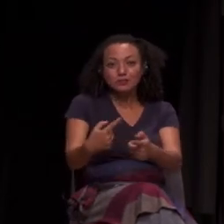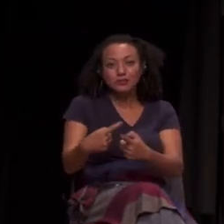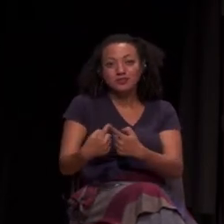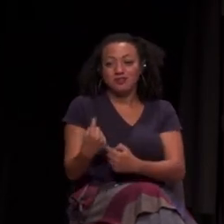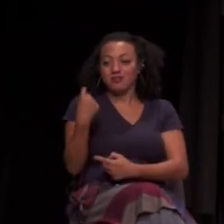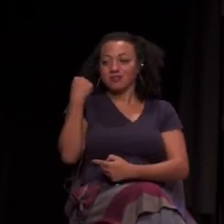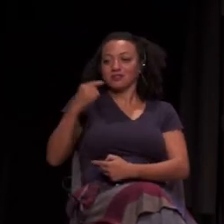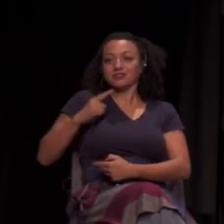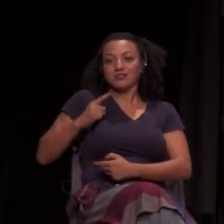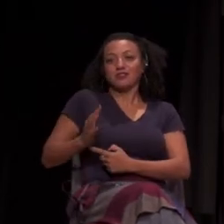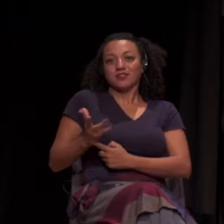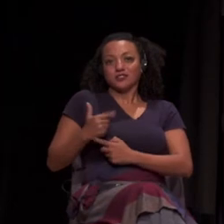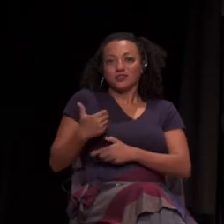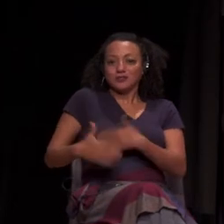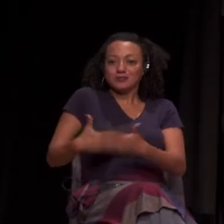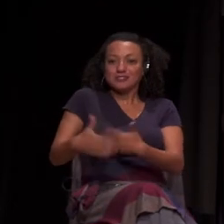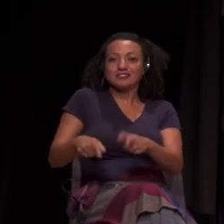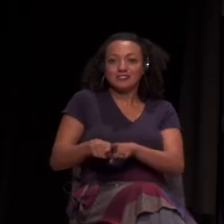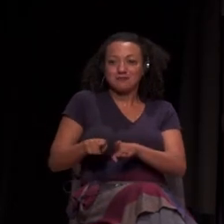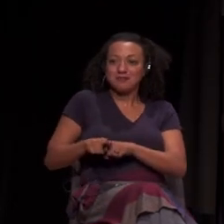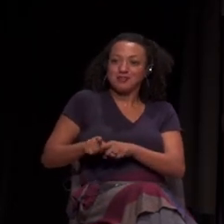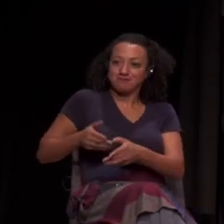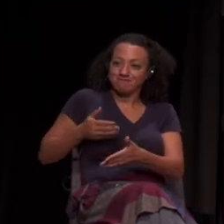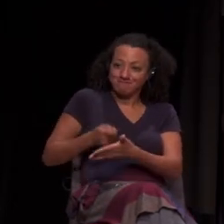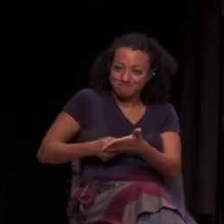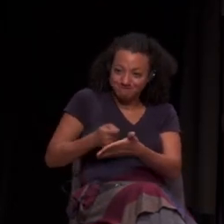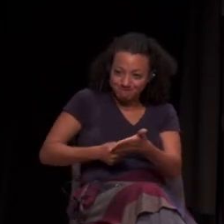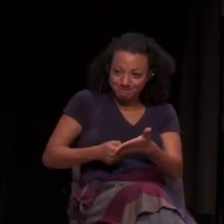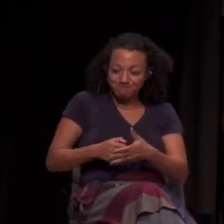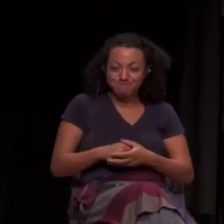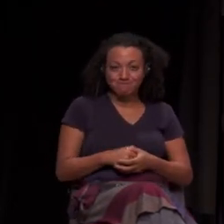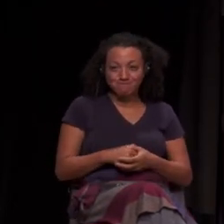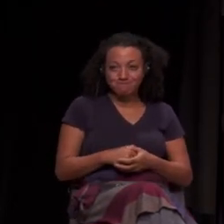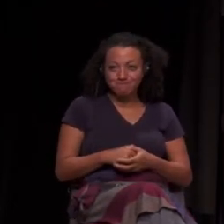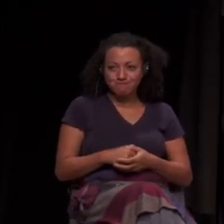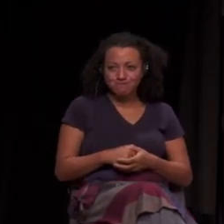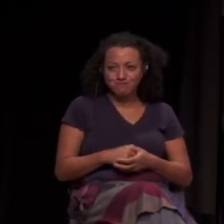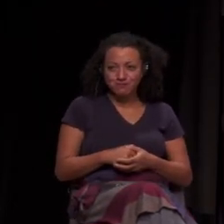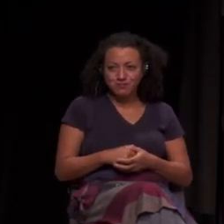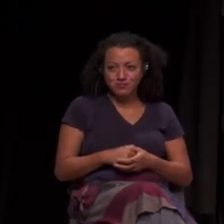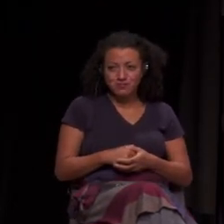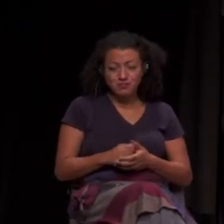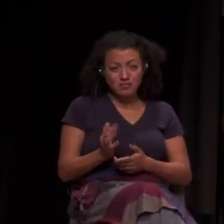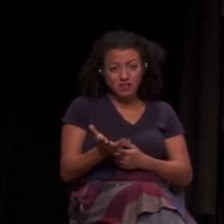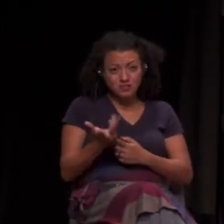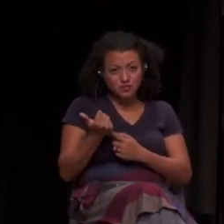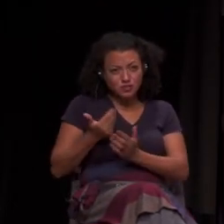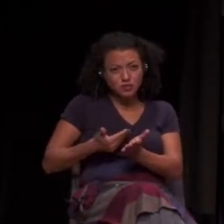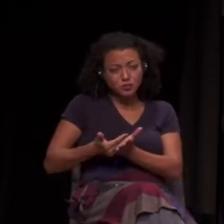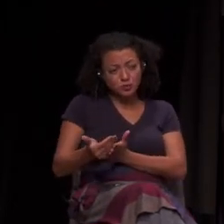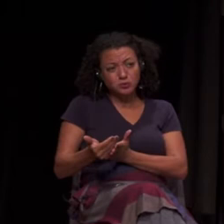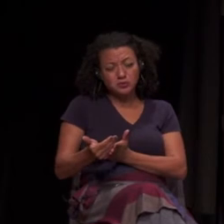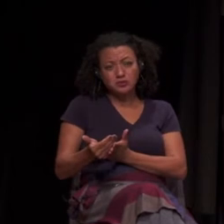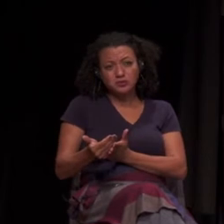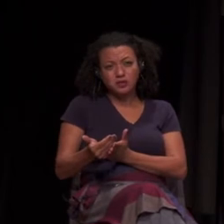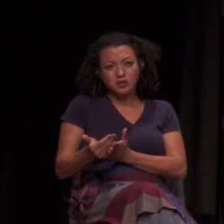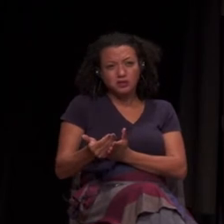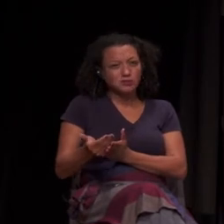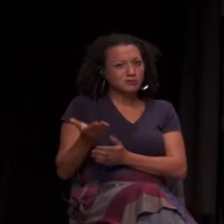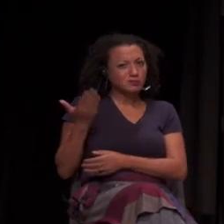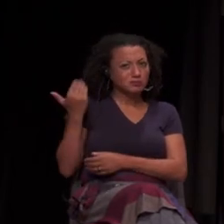has, you know, already, you know, started that work of breaking down the